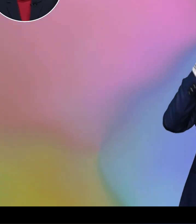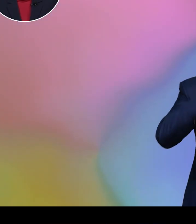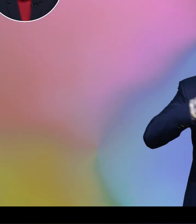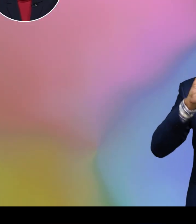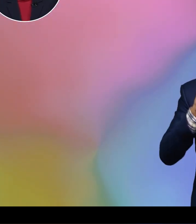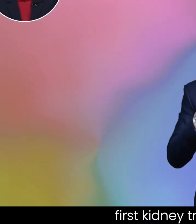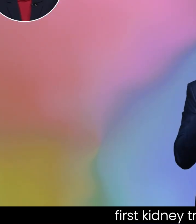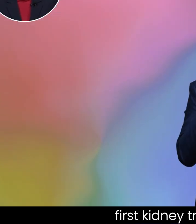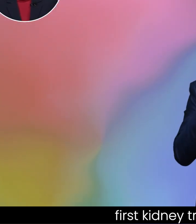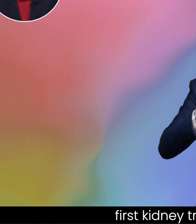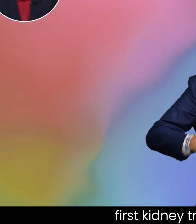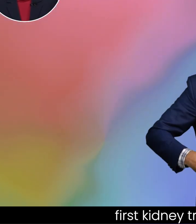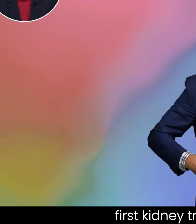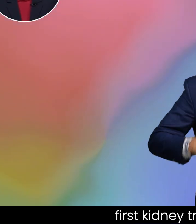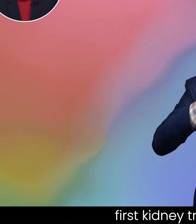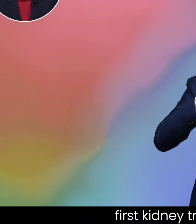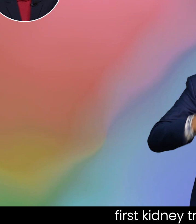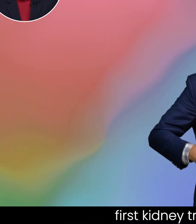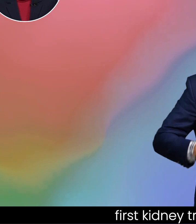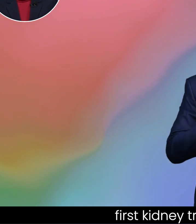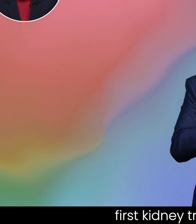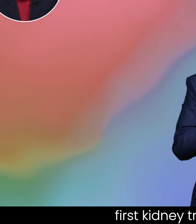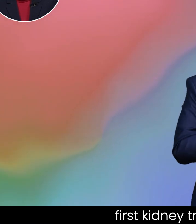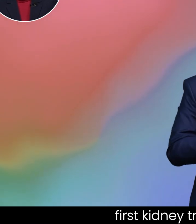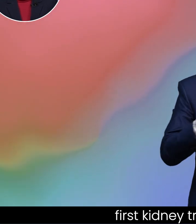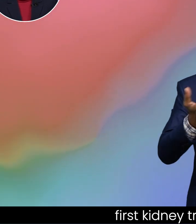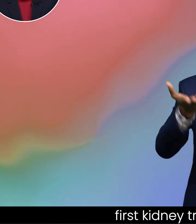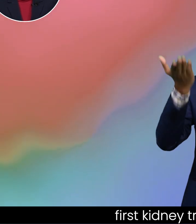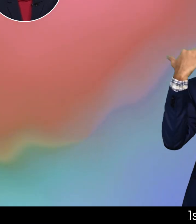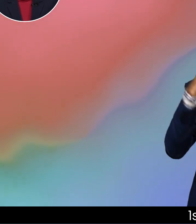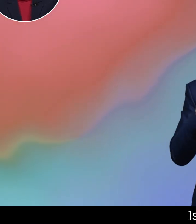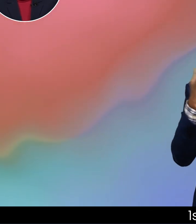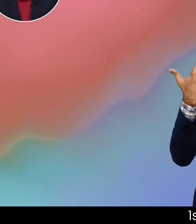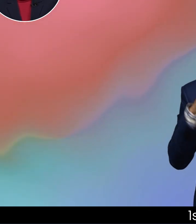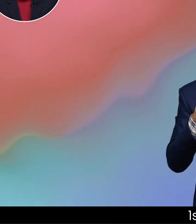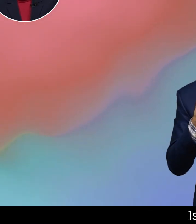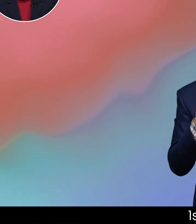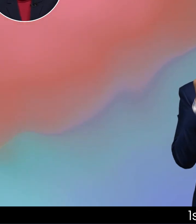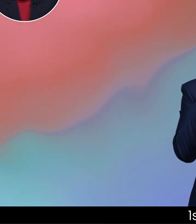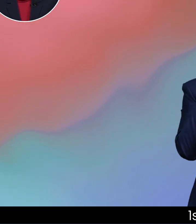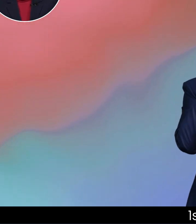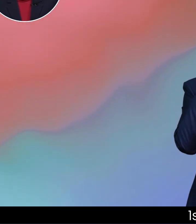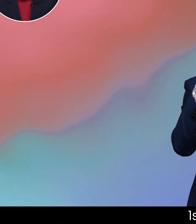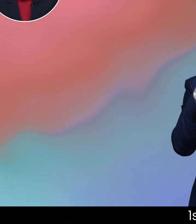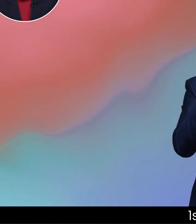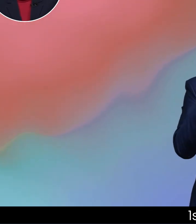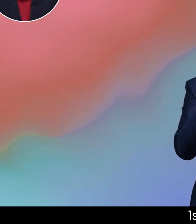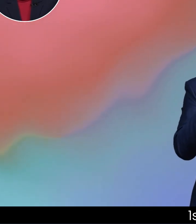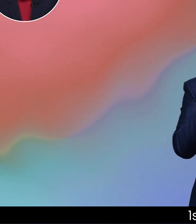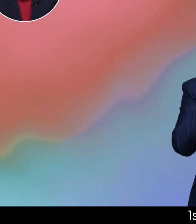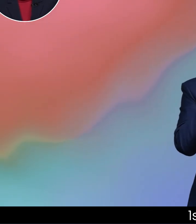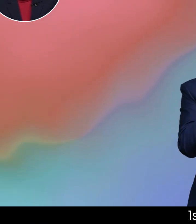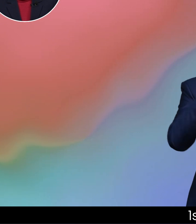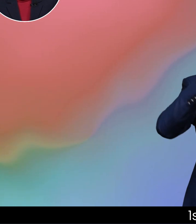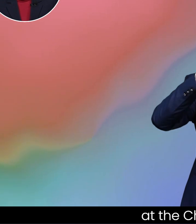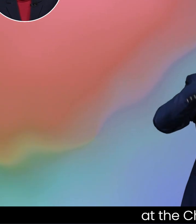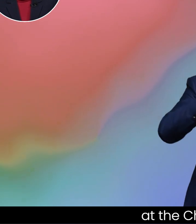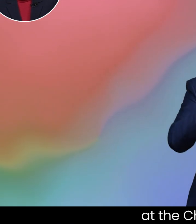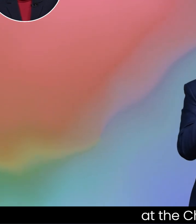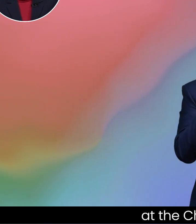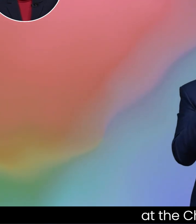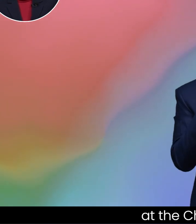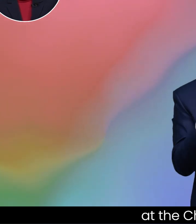in 1954 by Dr. Charles Hufnagel